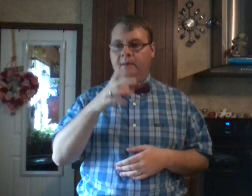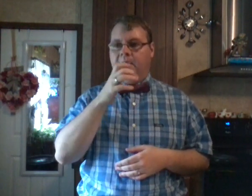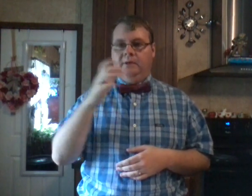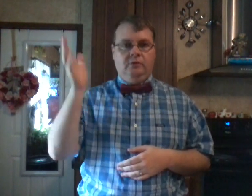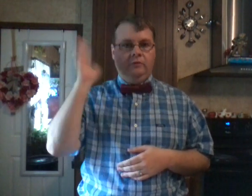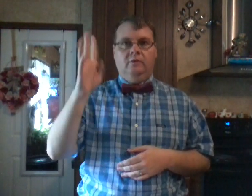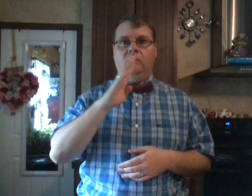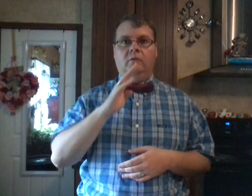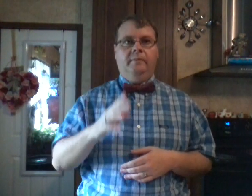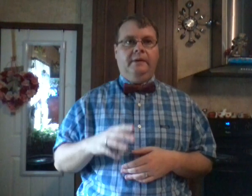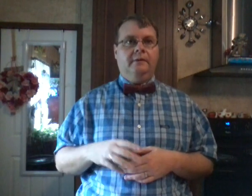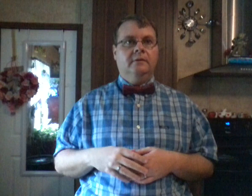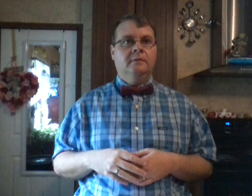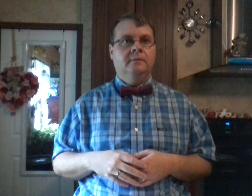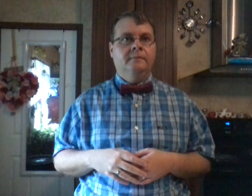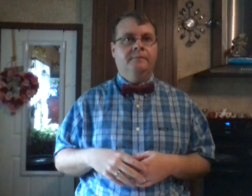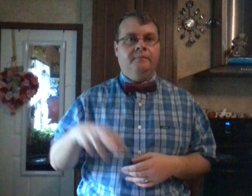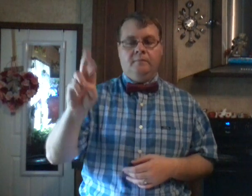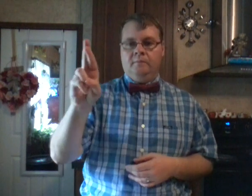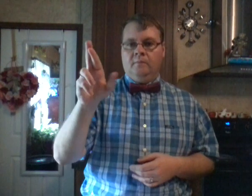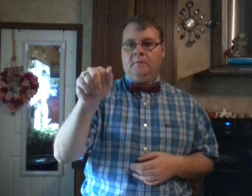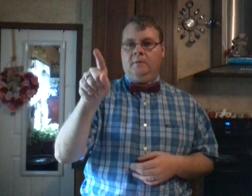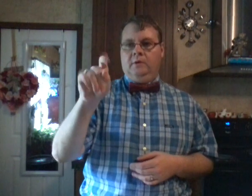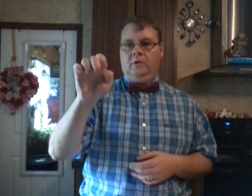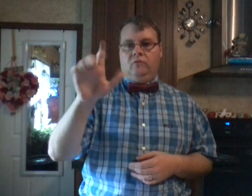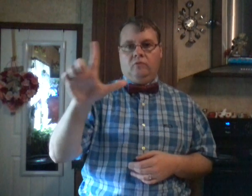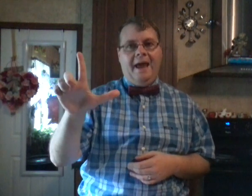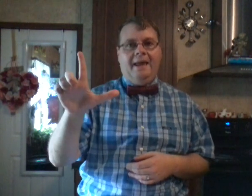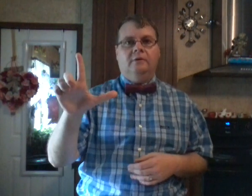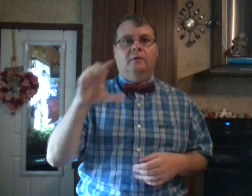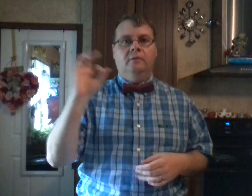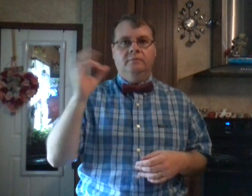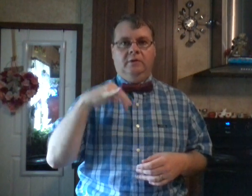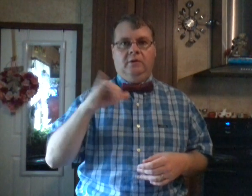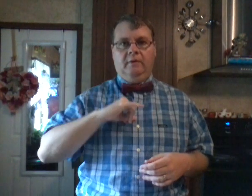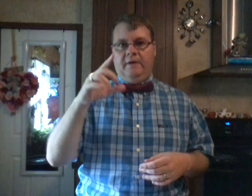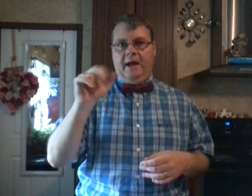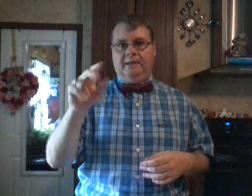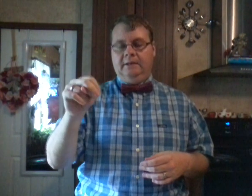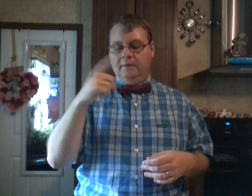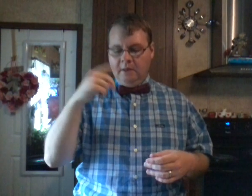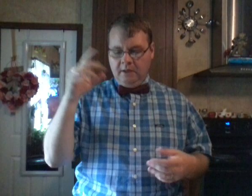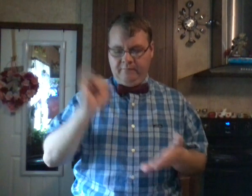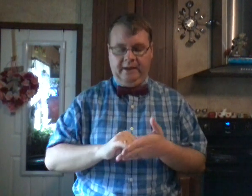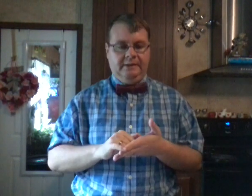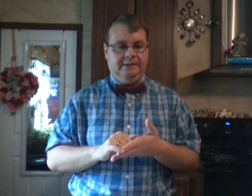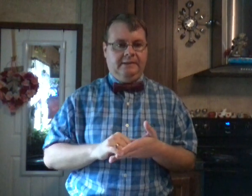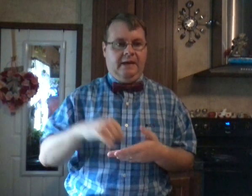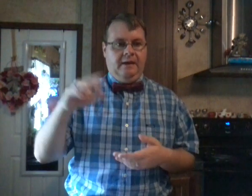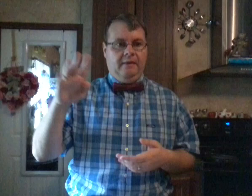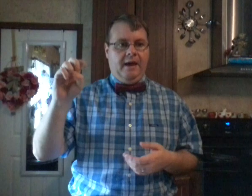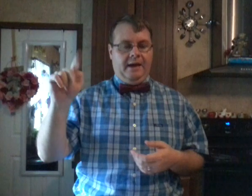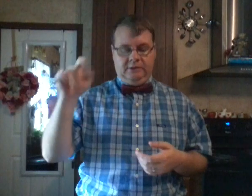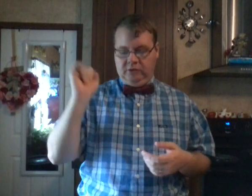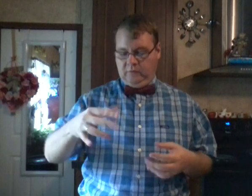Men, you know, who will be, you know, radical, you know, if I can, if I can say that, you